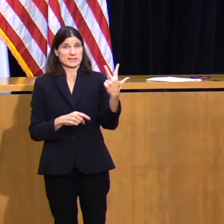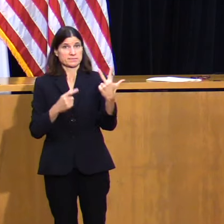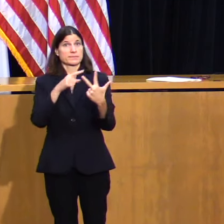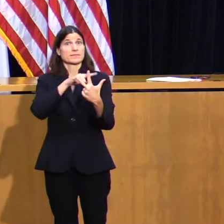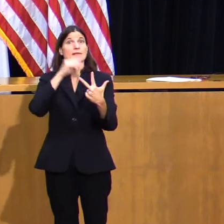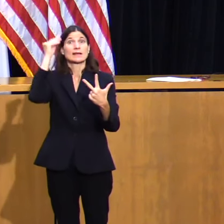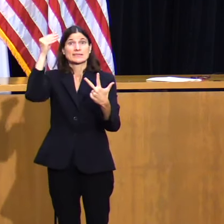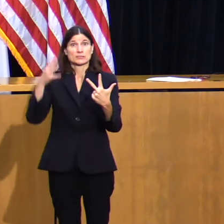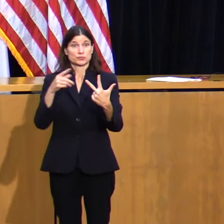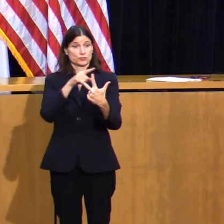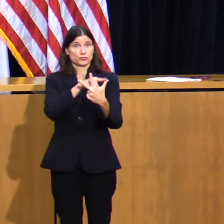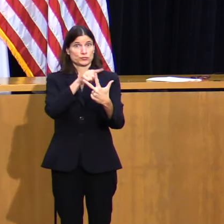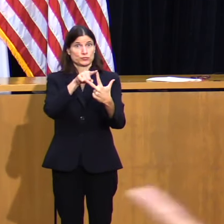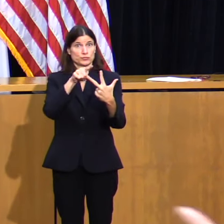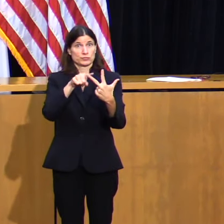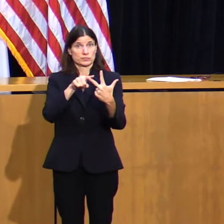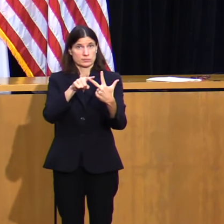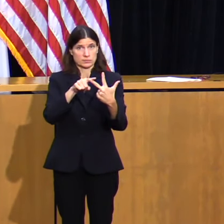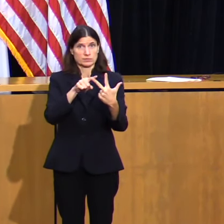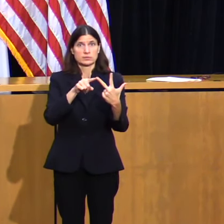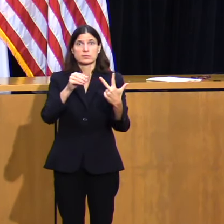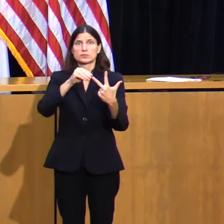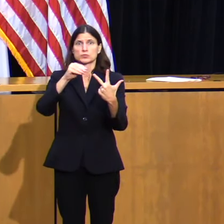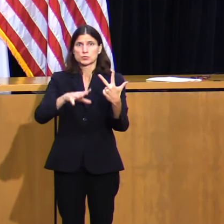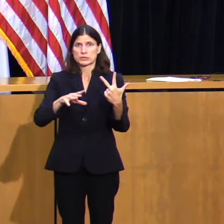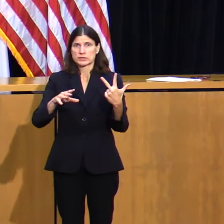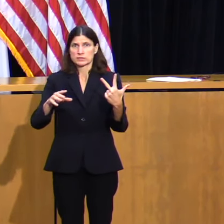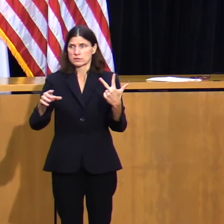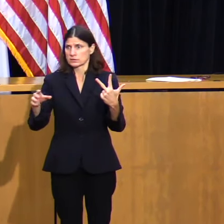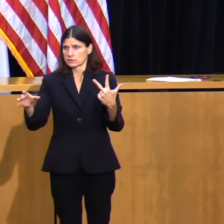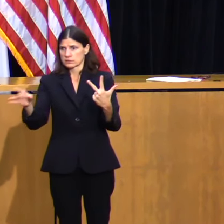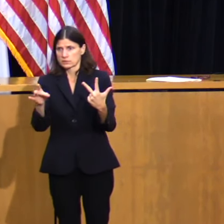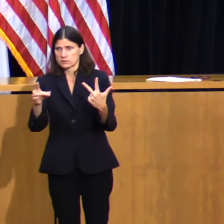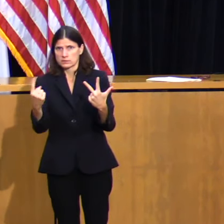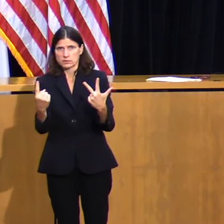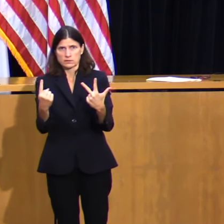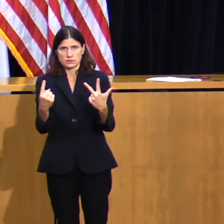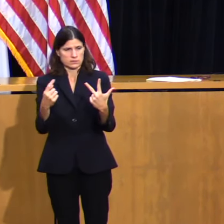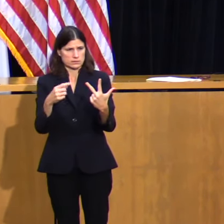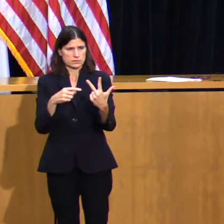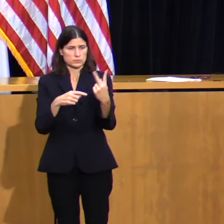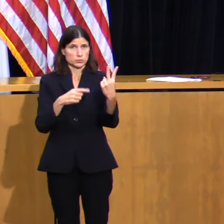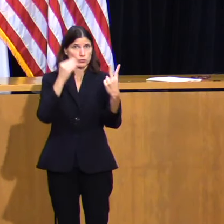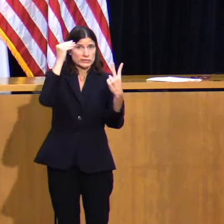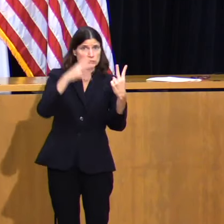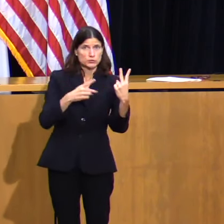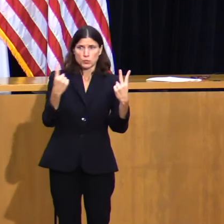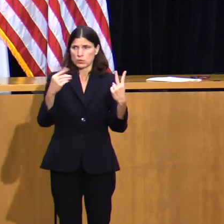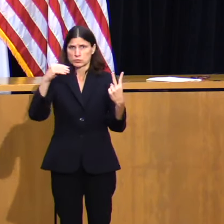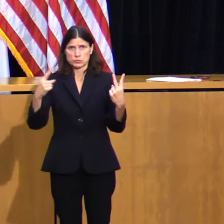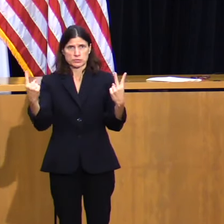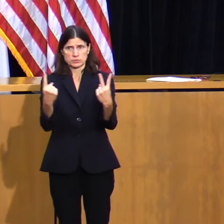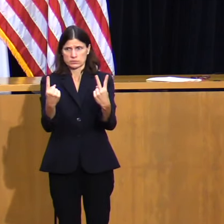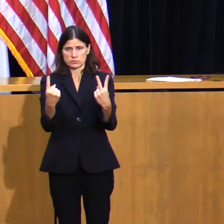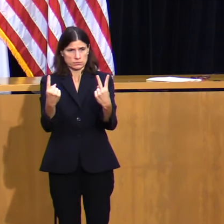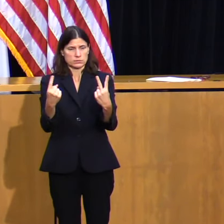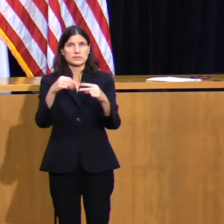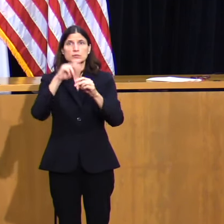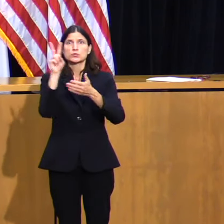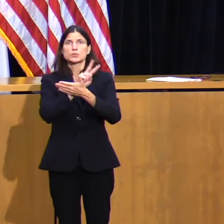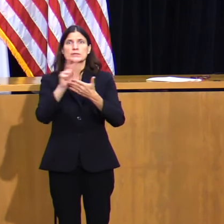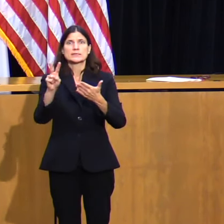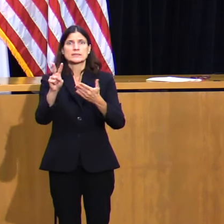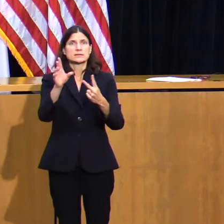period, were to become symptomatic with COVID and tested positive, that the local Department of Public Health, the local